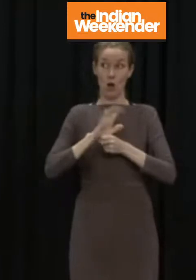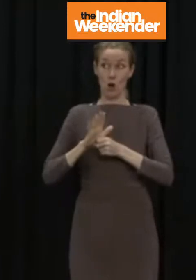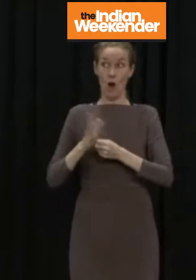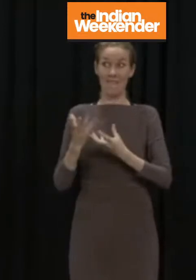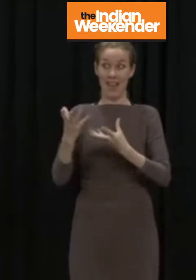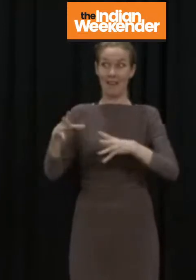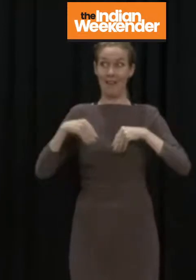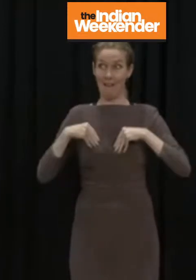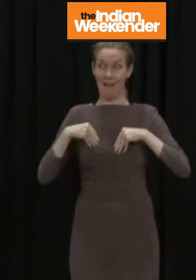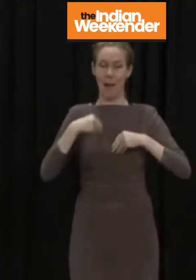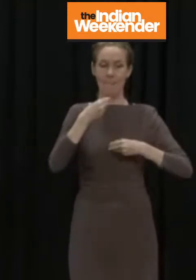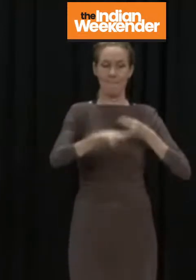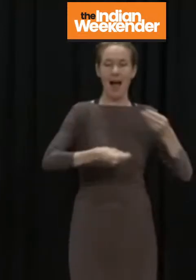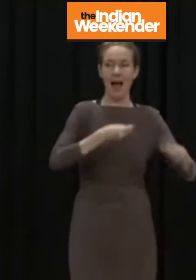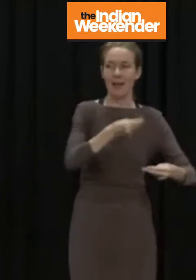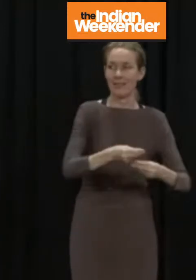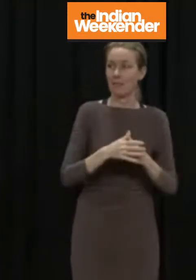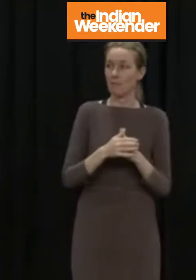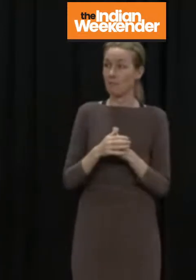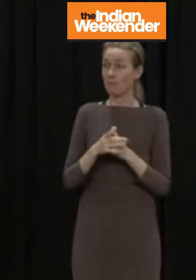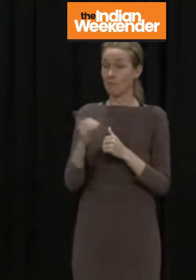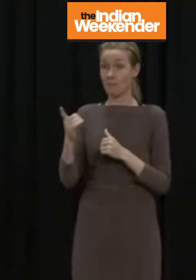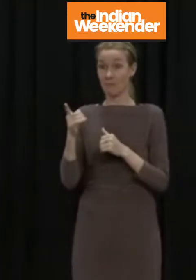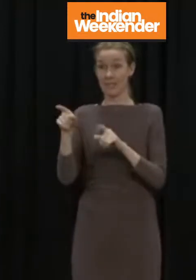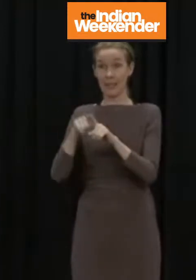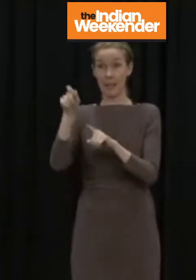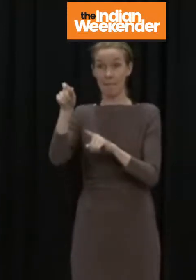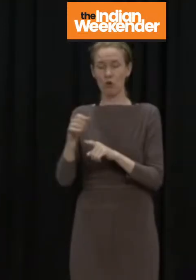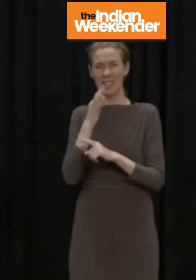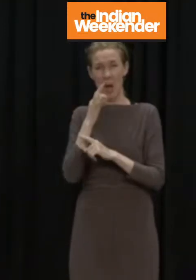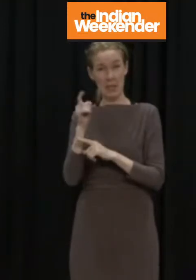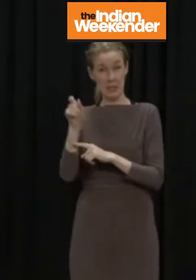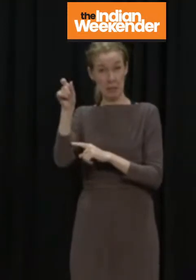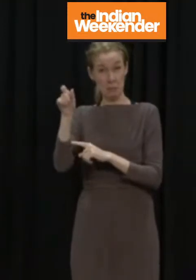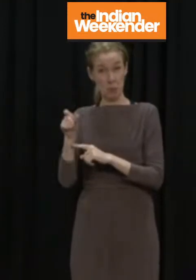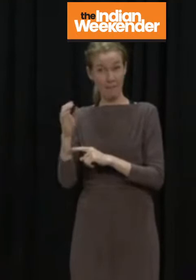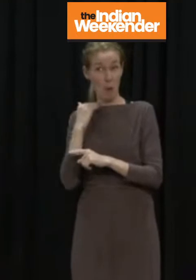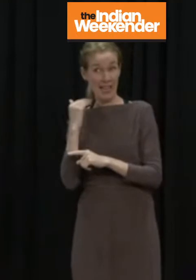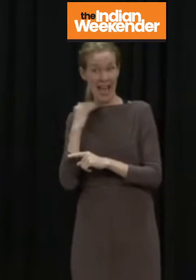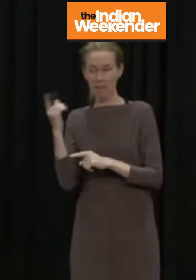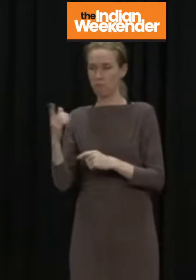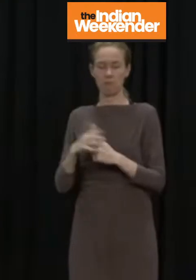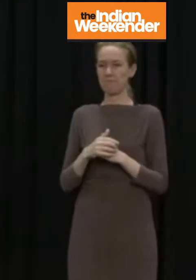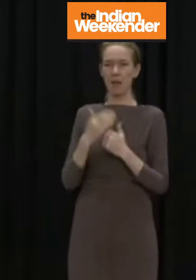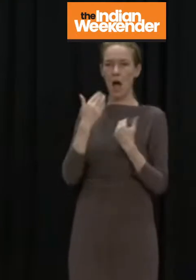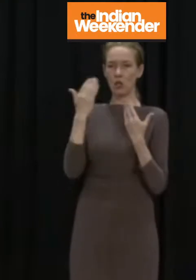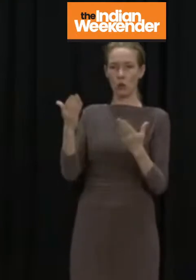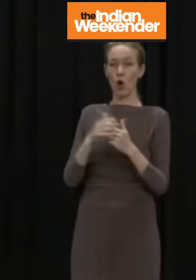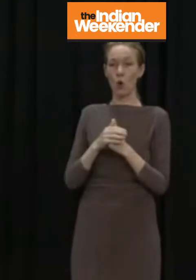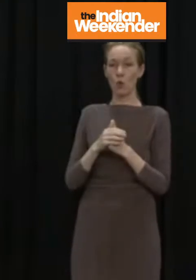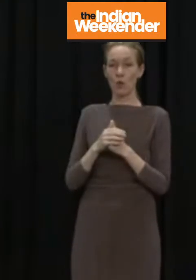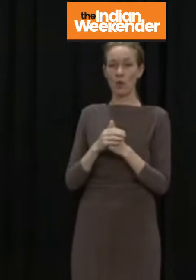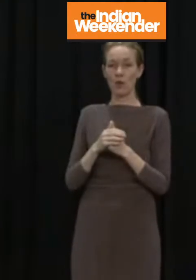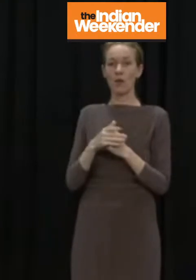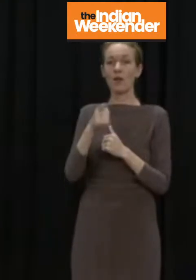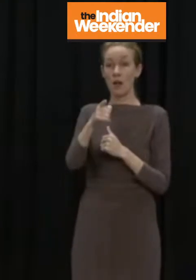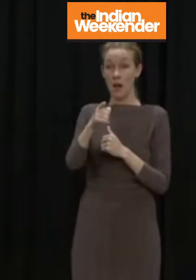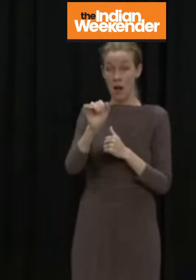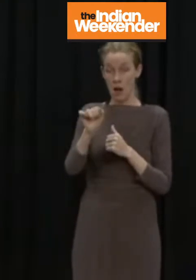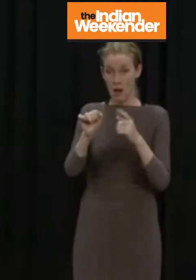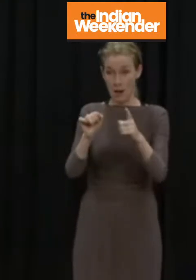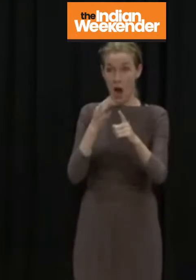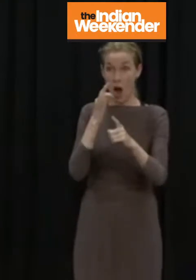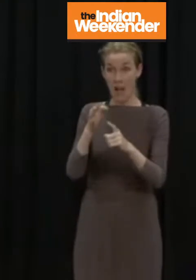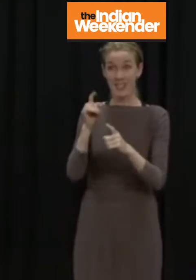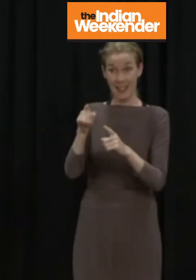suggest that person was in any way gang affiliated? I don't have that information. Sorry, is I don't. Is that the Hamilton Index case, though? Yes, that's correct. Yeah.